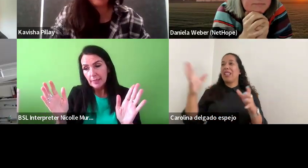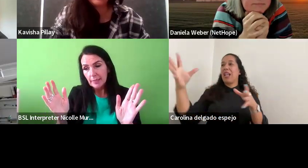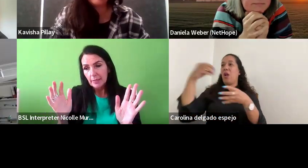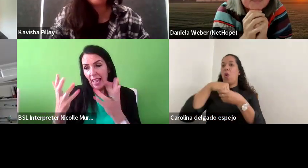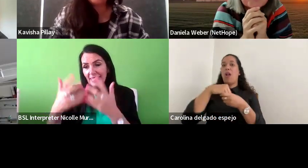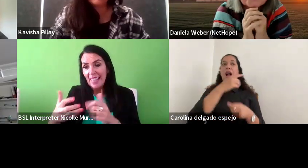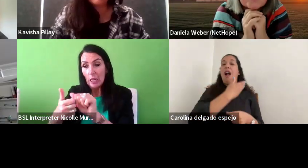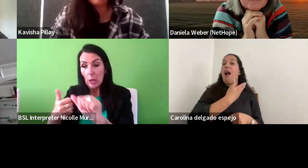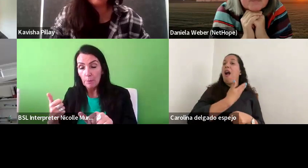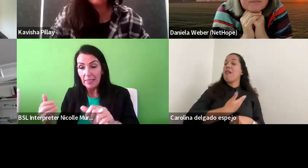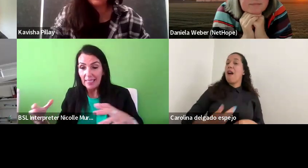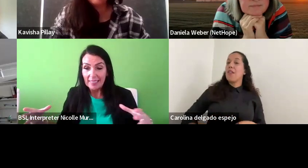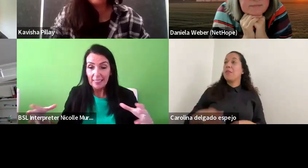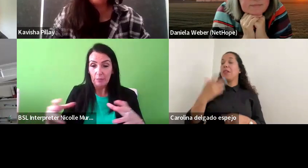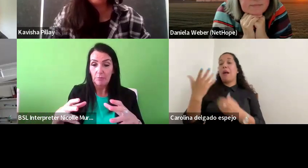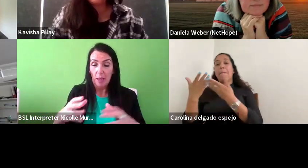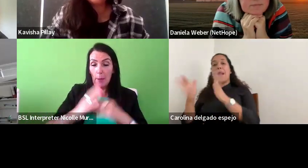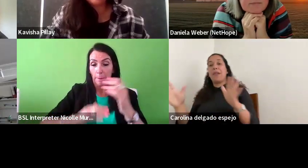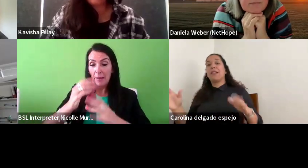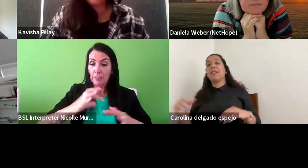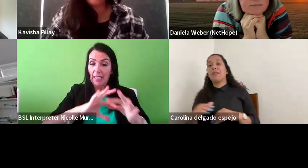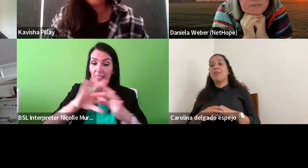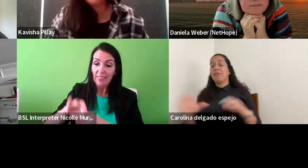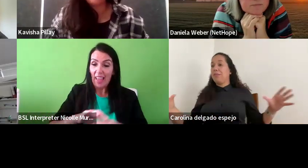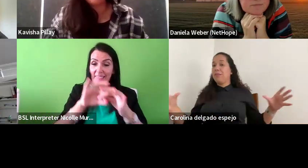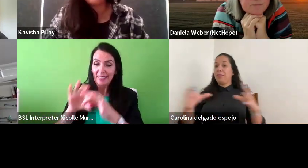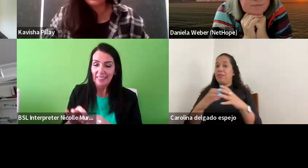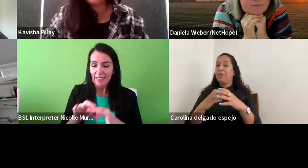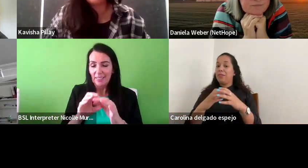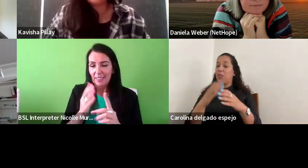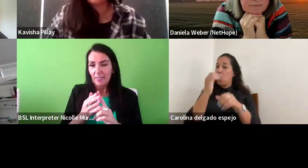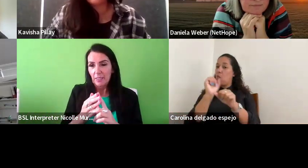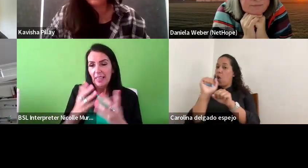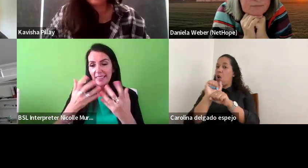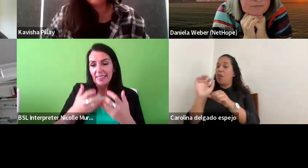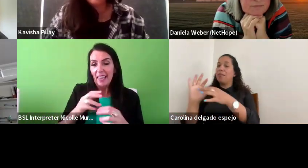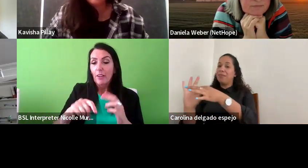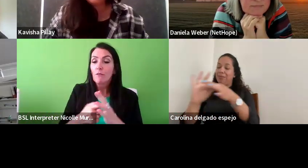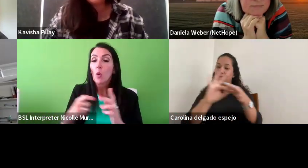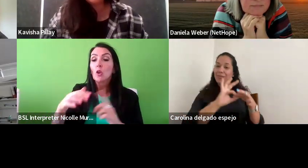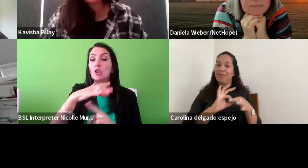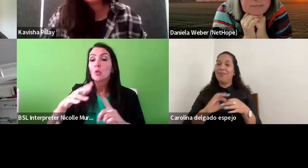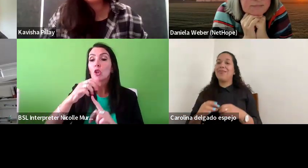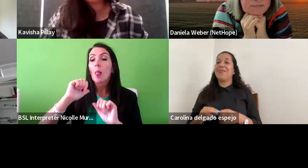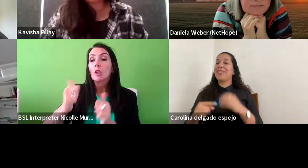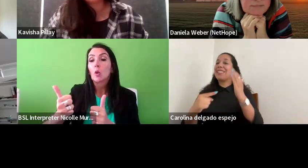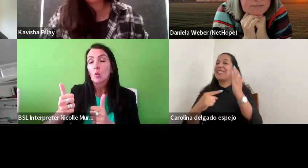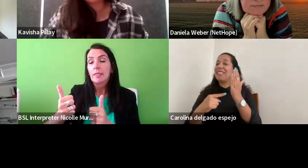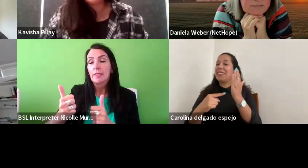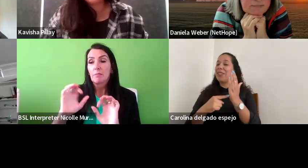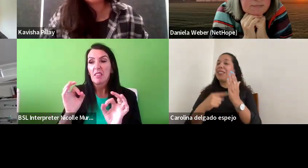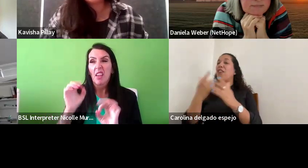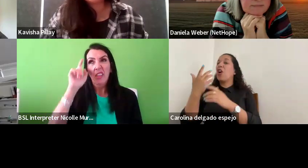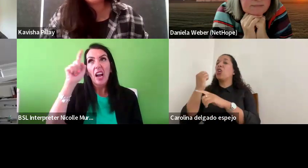tech companies in building this. So whether it was tech for profit or tech for social good, there's nothing that particularly comes